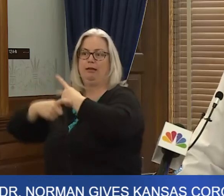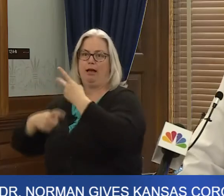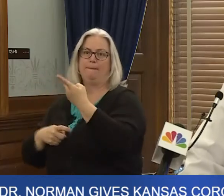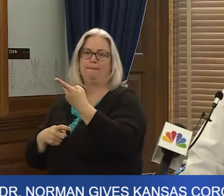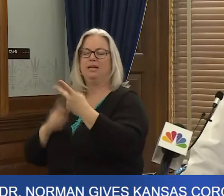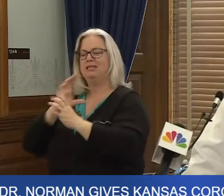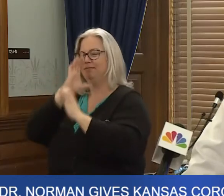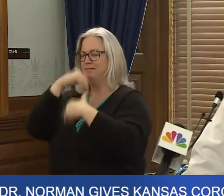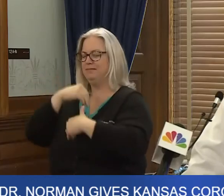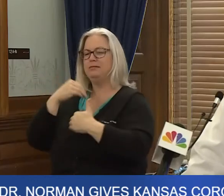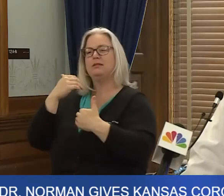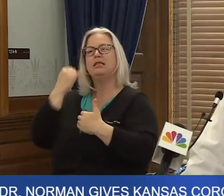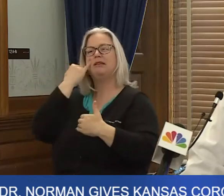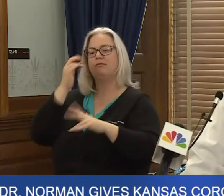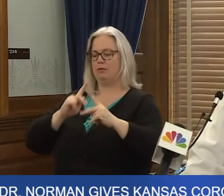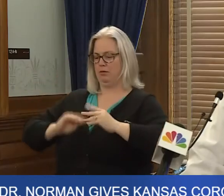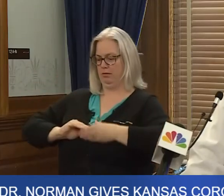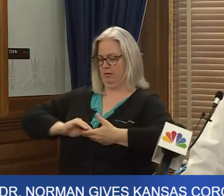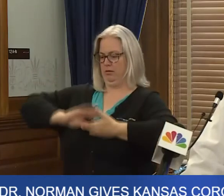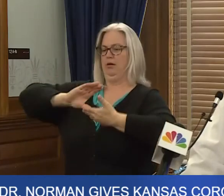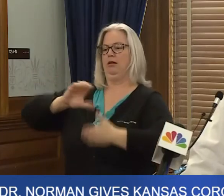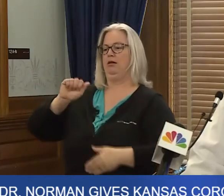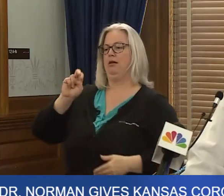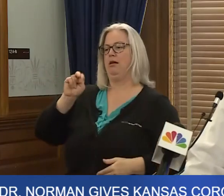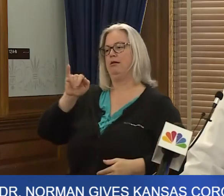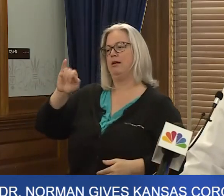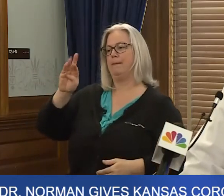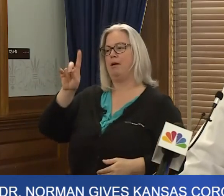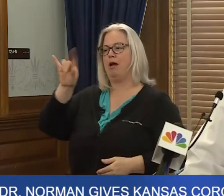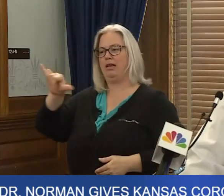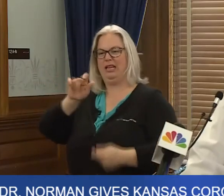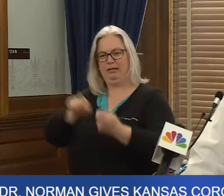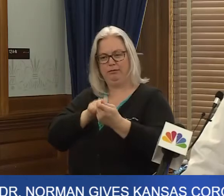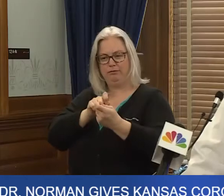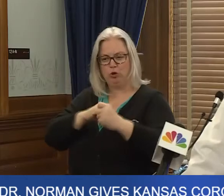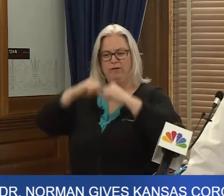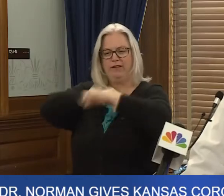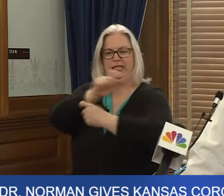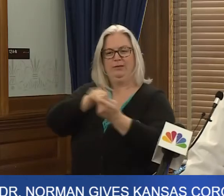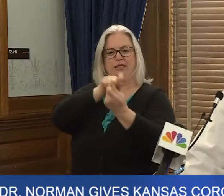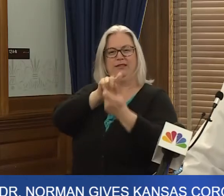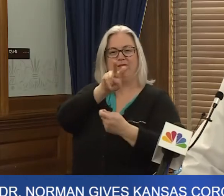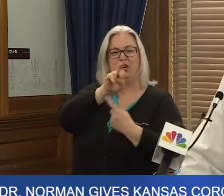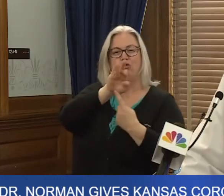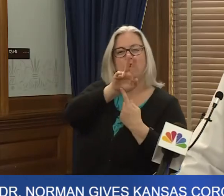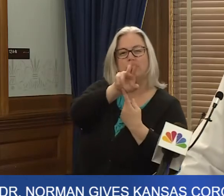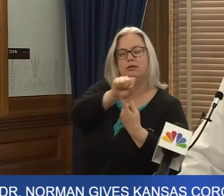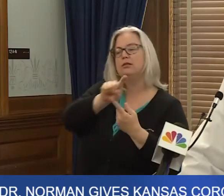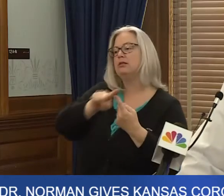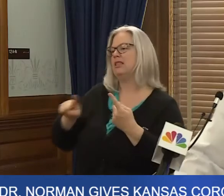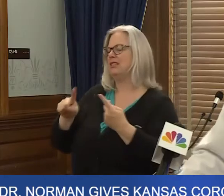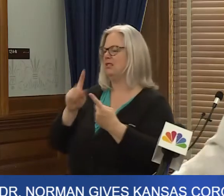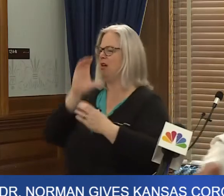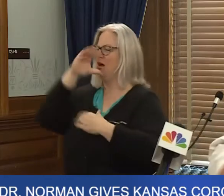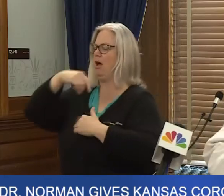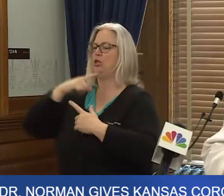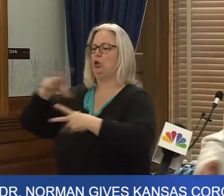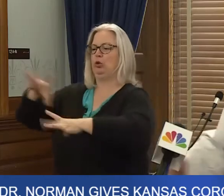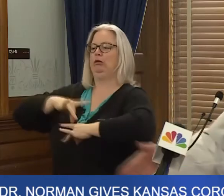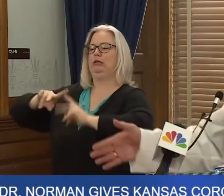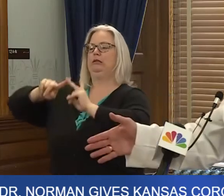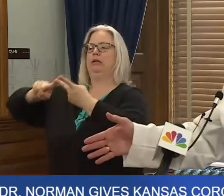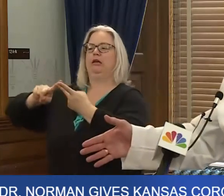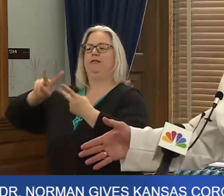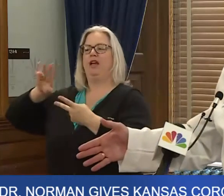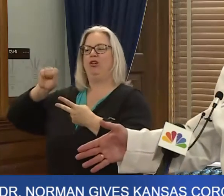in people that have antibodies against a virus. It's unusual for them to get that same viral infection again, at least within a